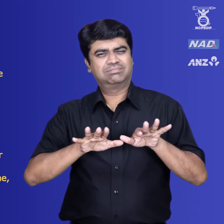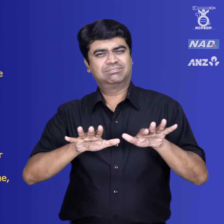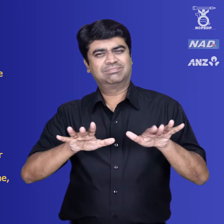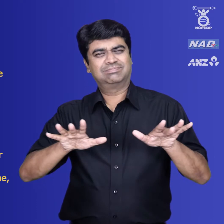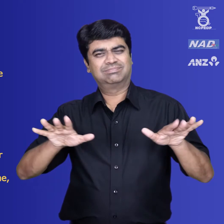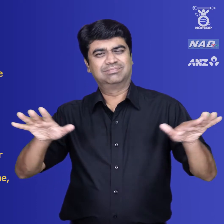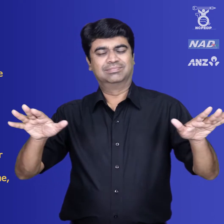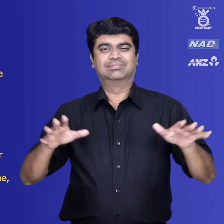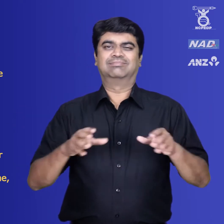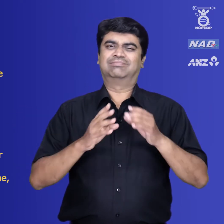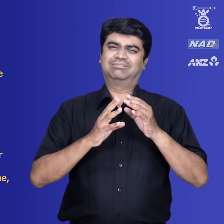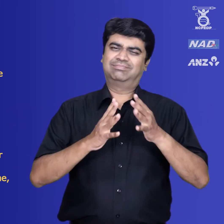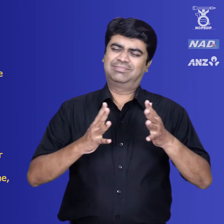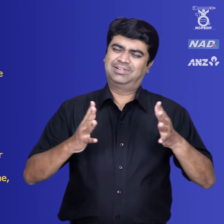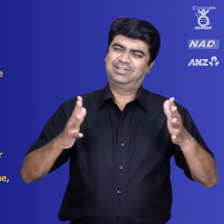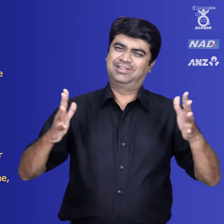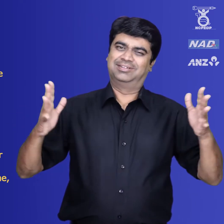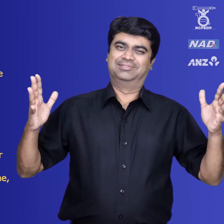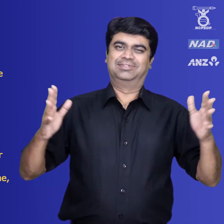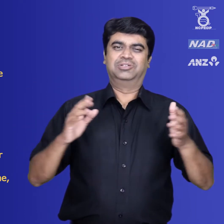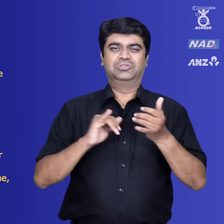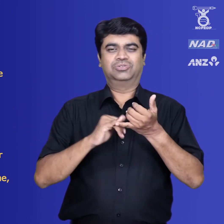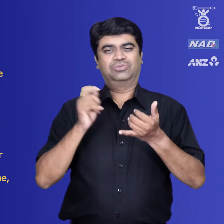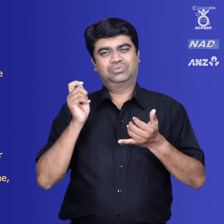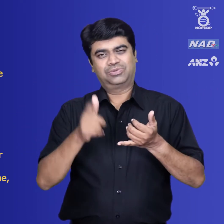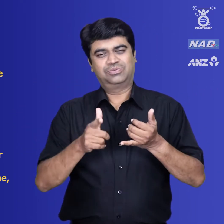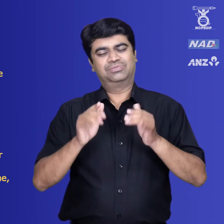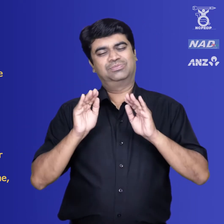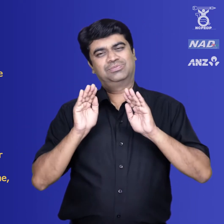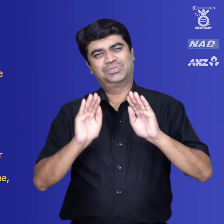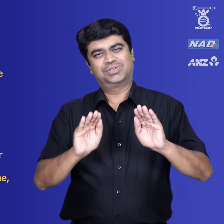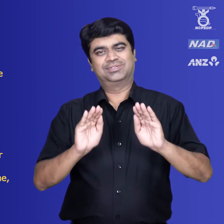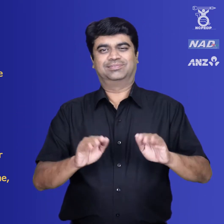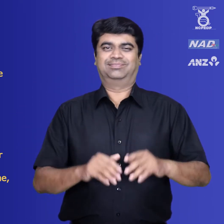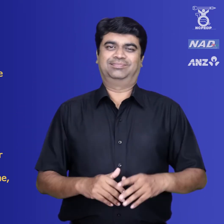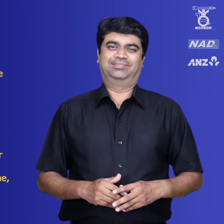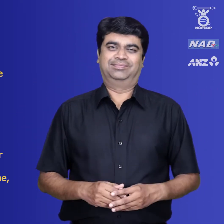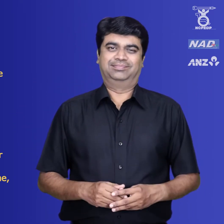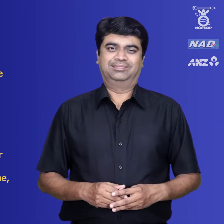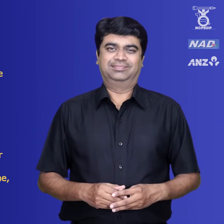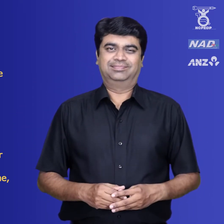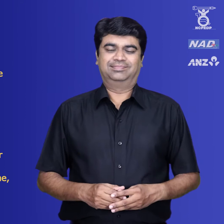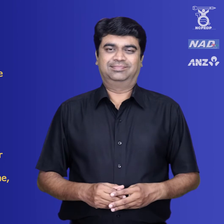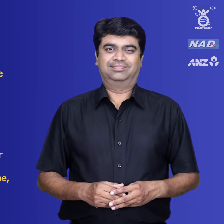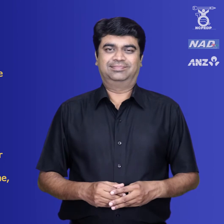disseminated information for general hygiene, health and sanitation.